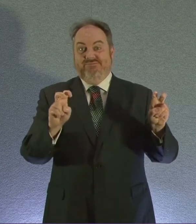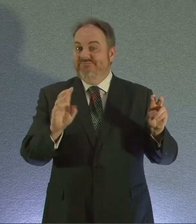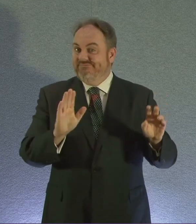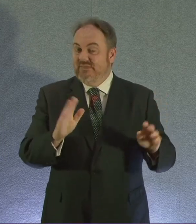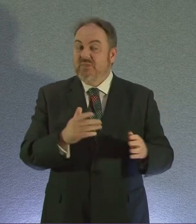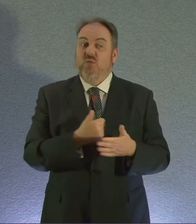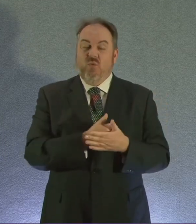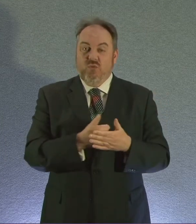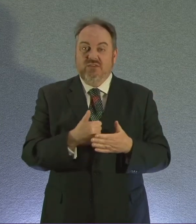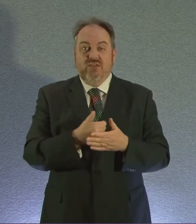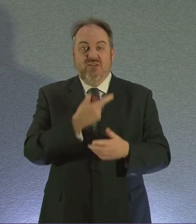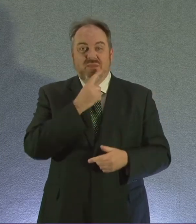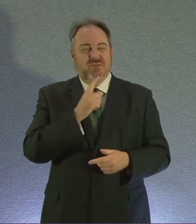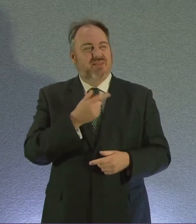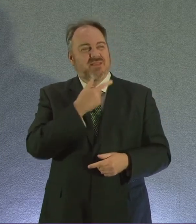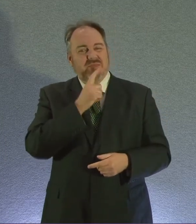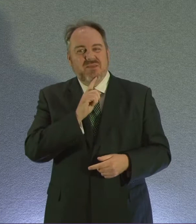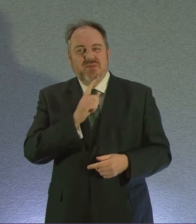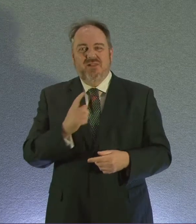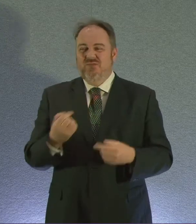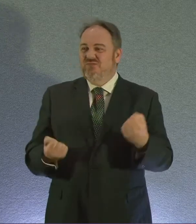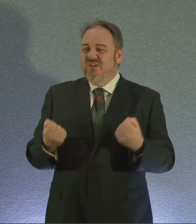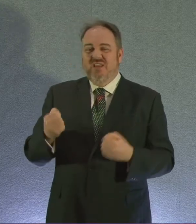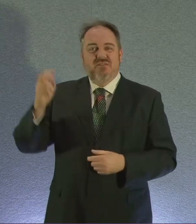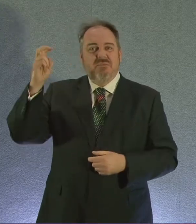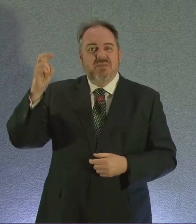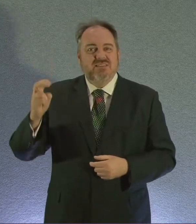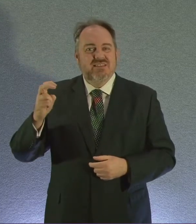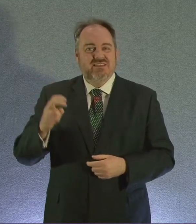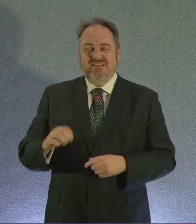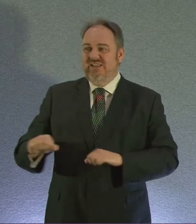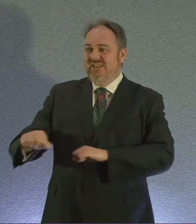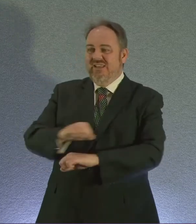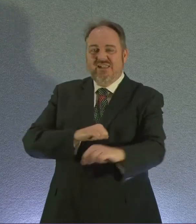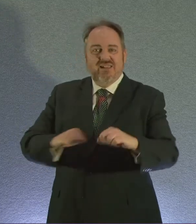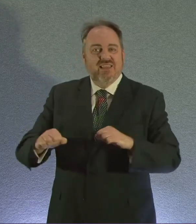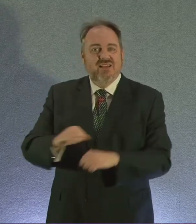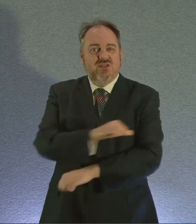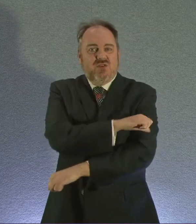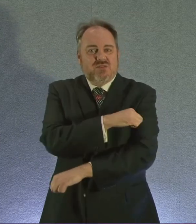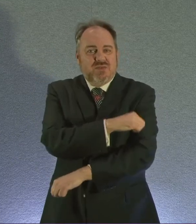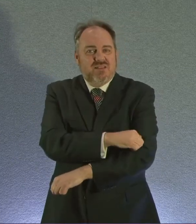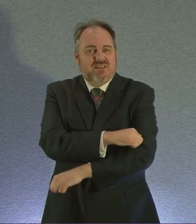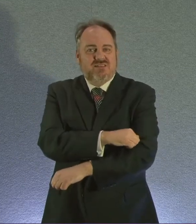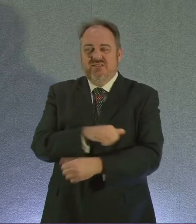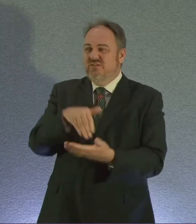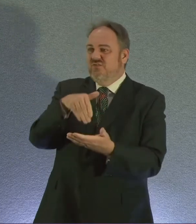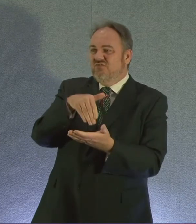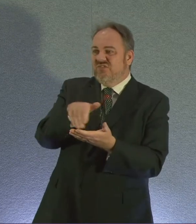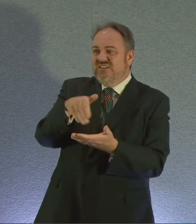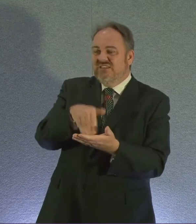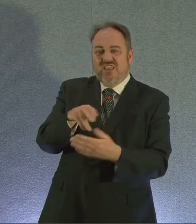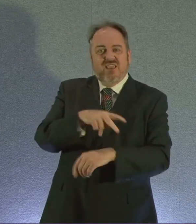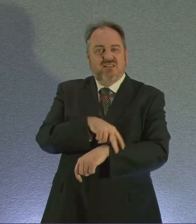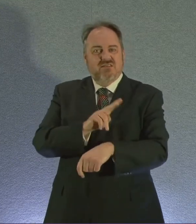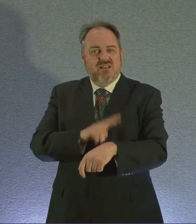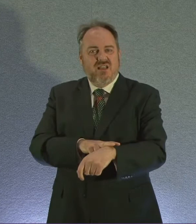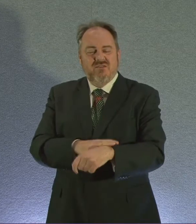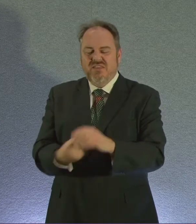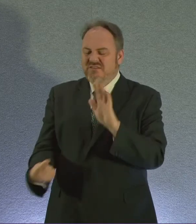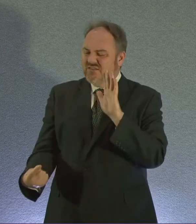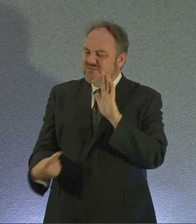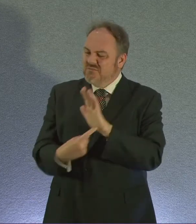of our communities. The people who drive our buses, the people who clean our hospitals, our shop workers, they're absolutely fundamental.